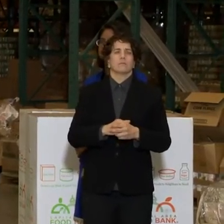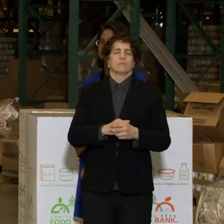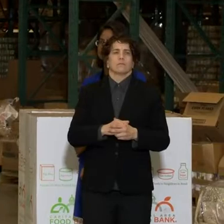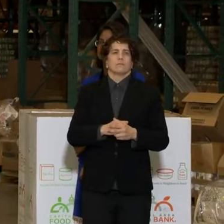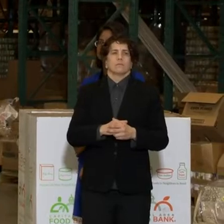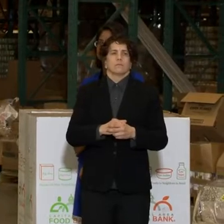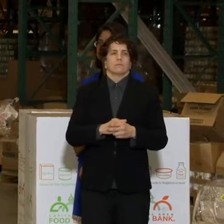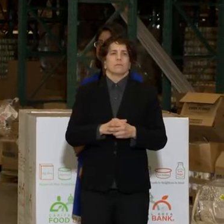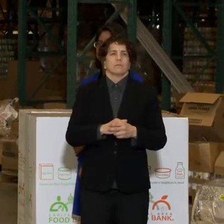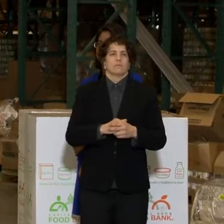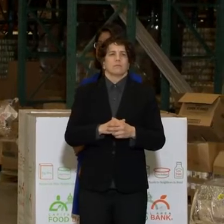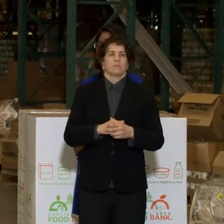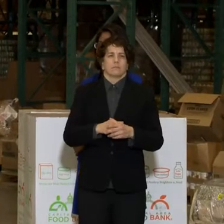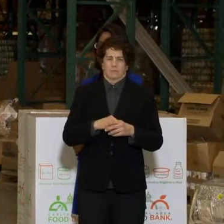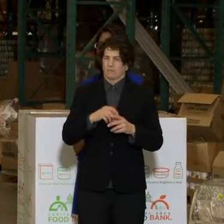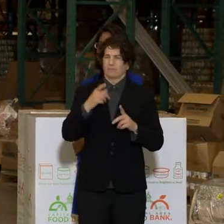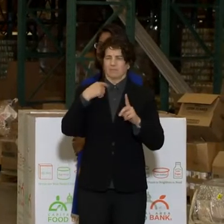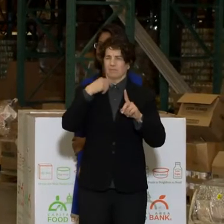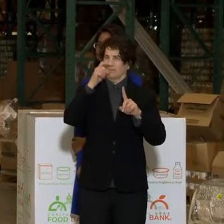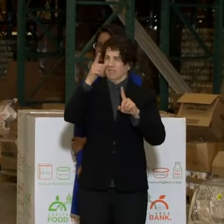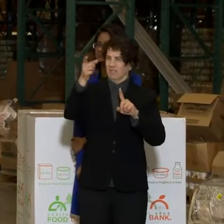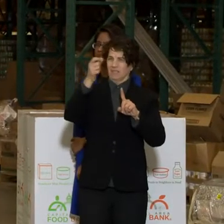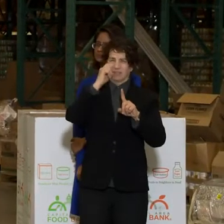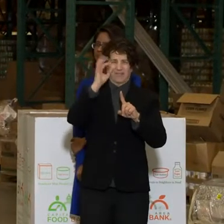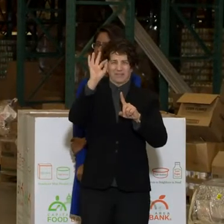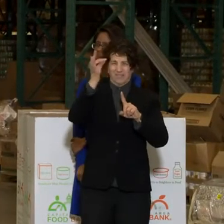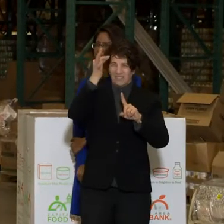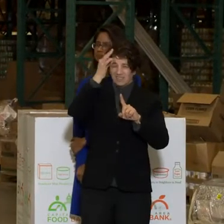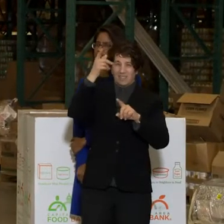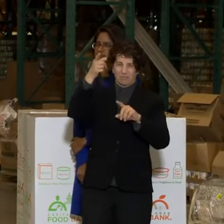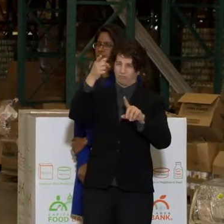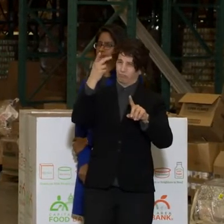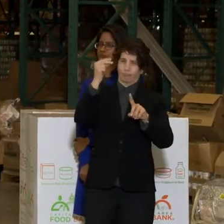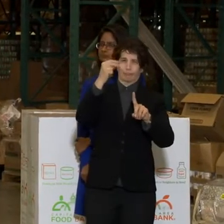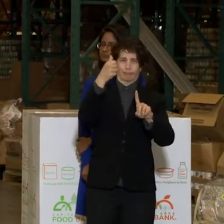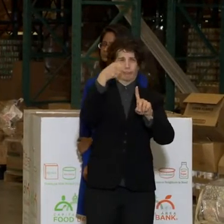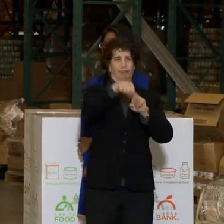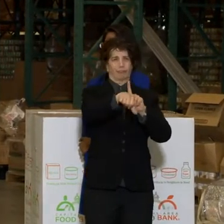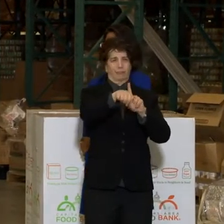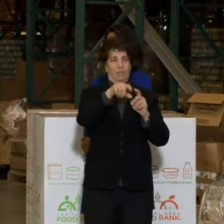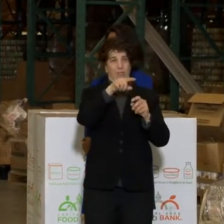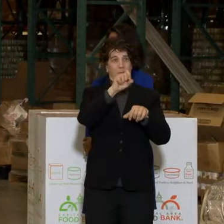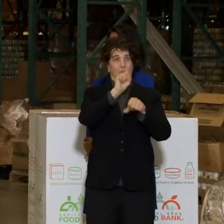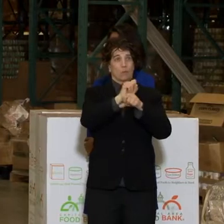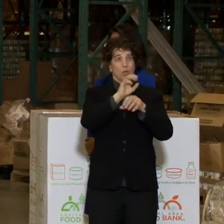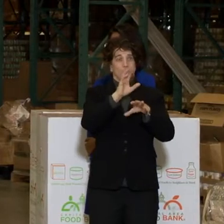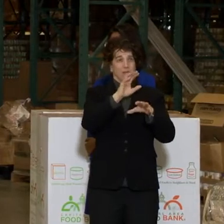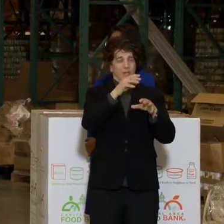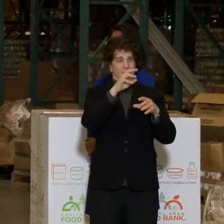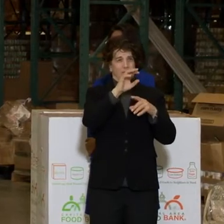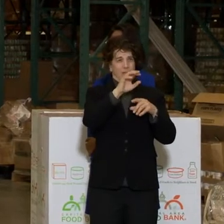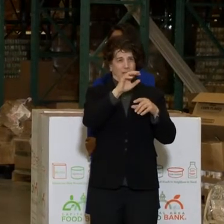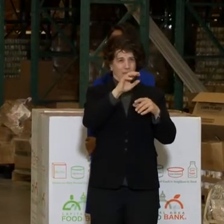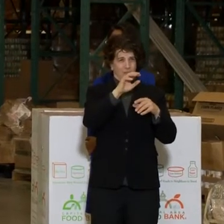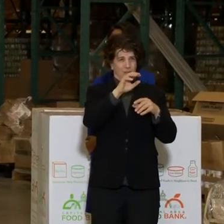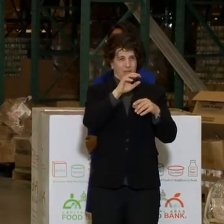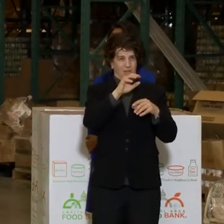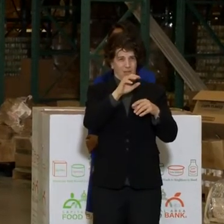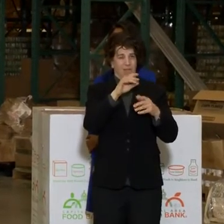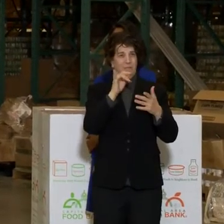unemployment payments, and the city's going to provide them anyway? Yes. And that's going to